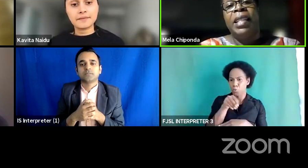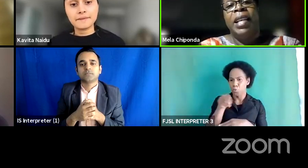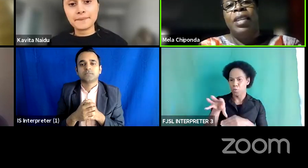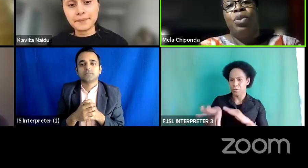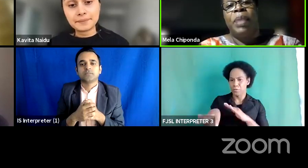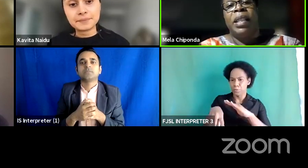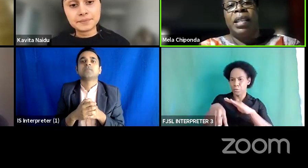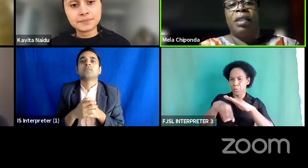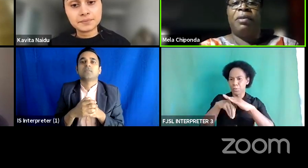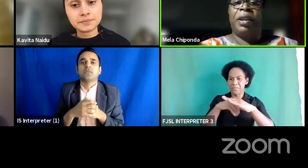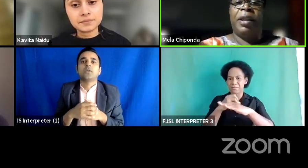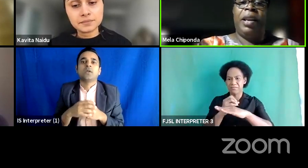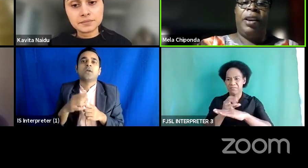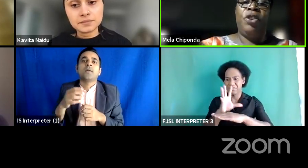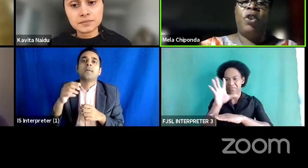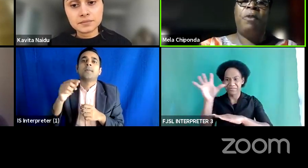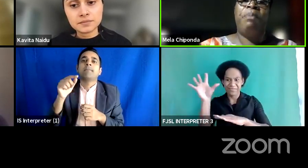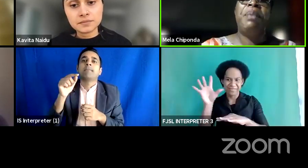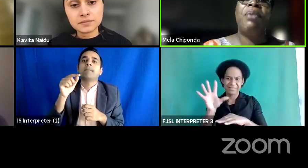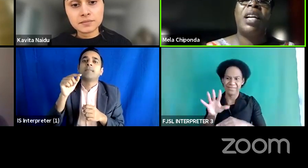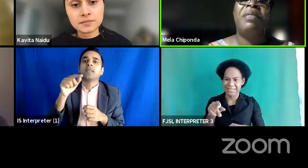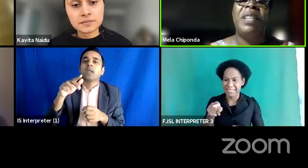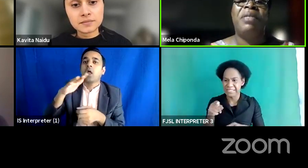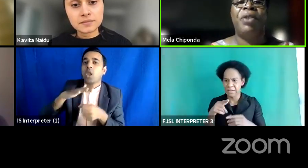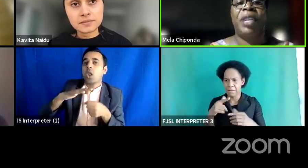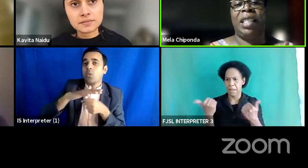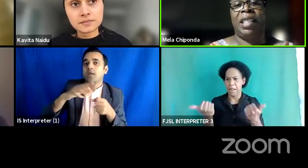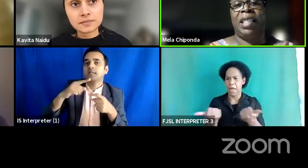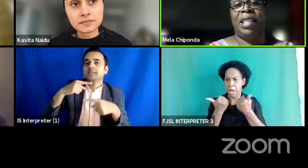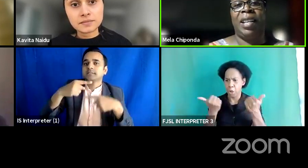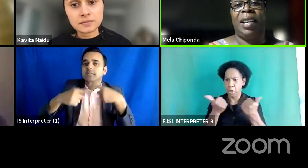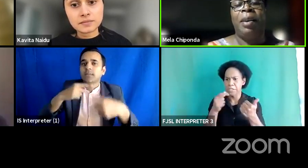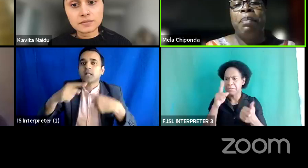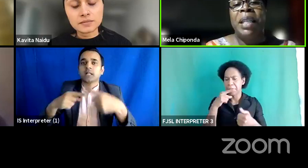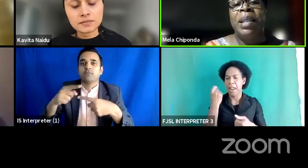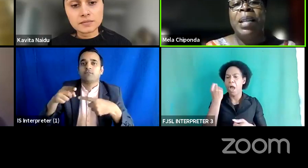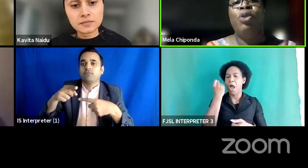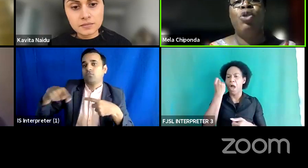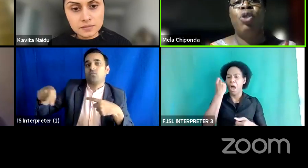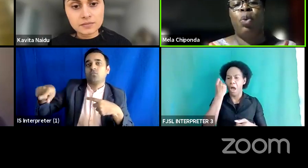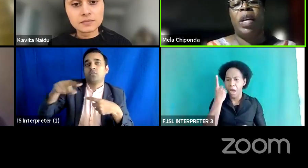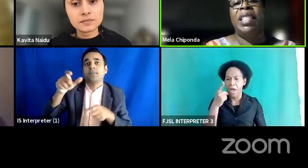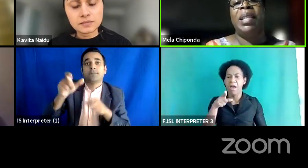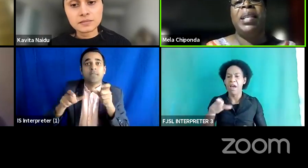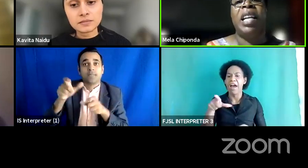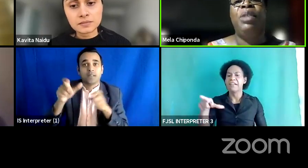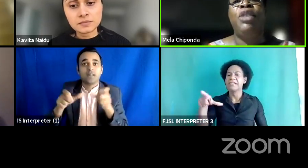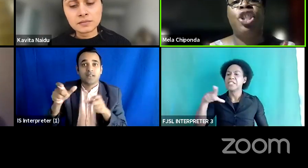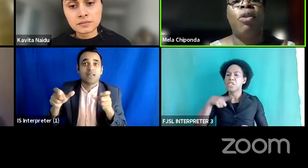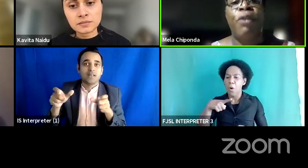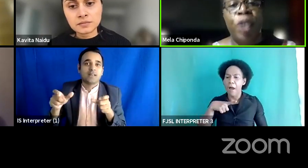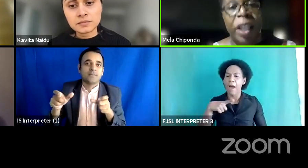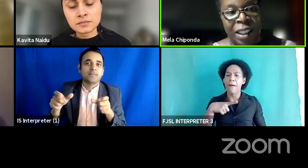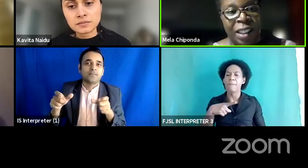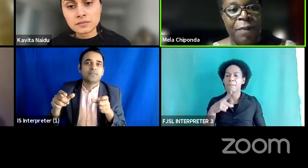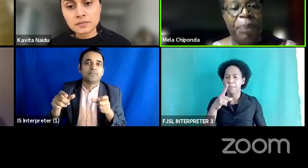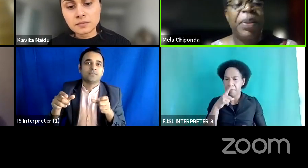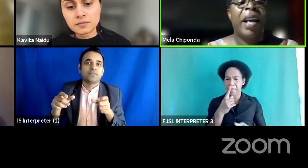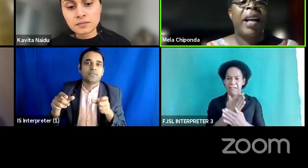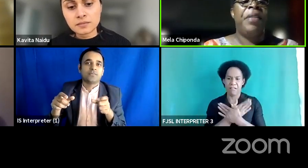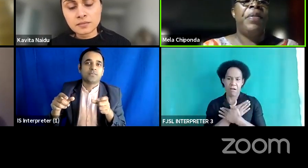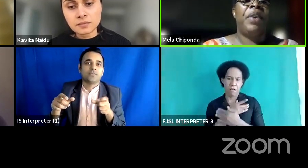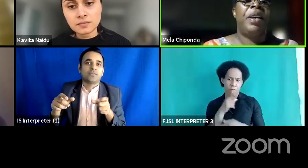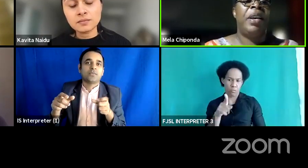And then I say to myself, you know, people love their forests, but they do not want the artificial